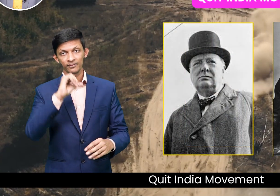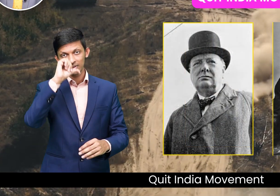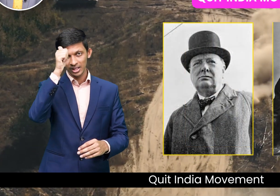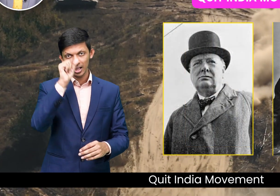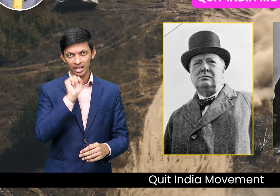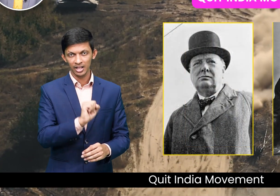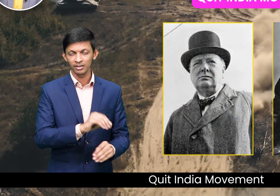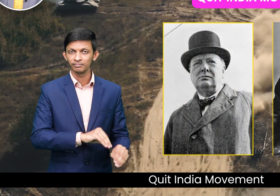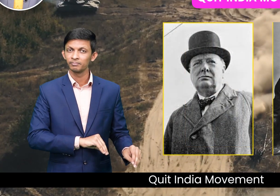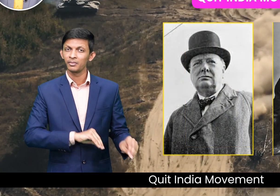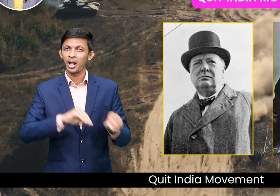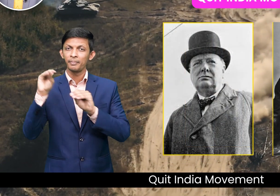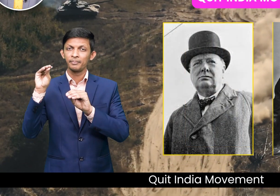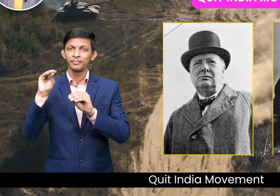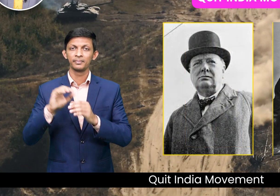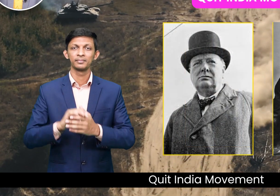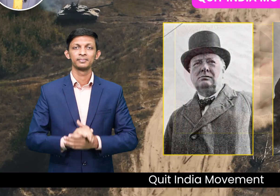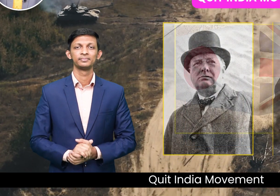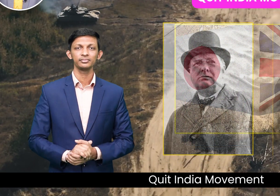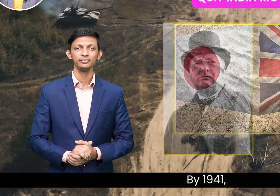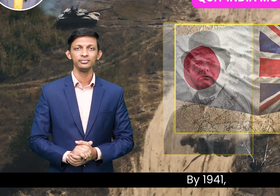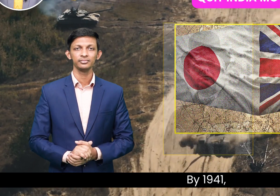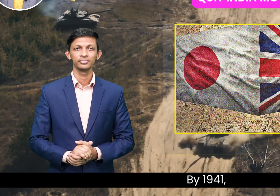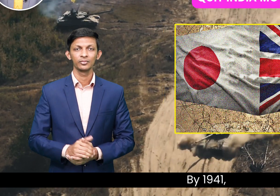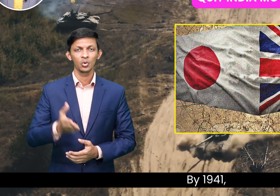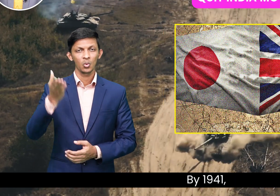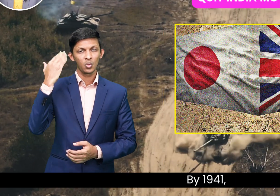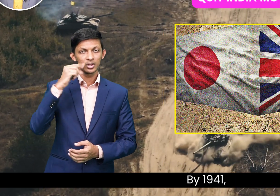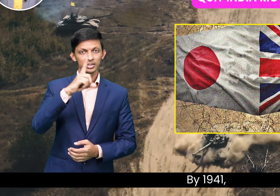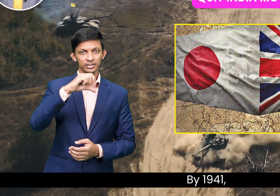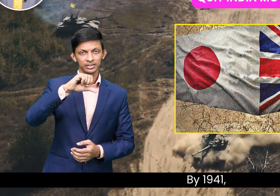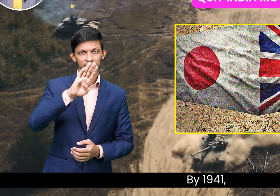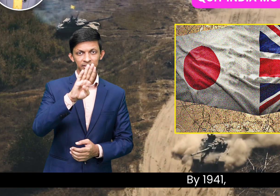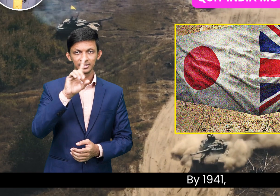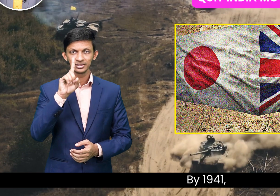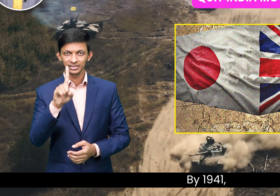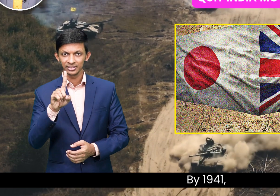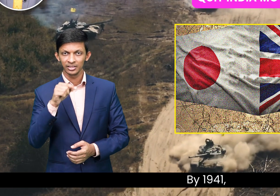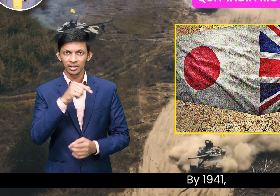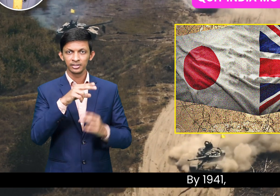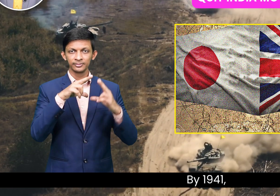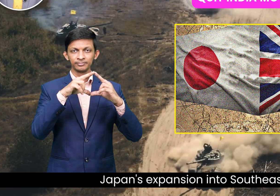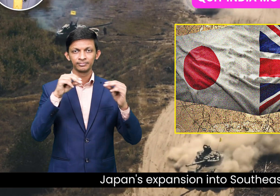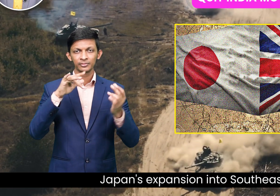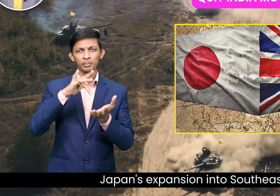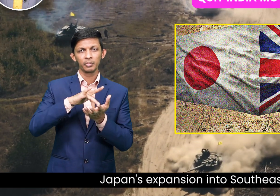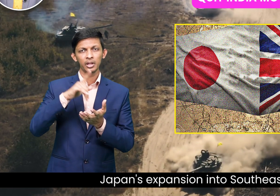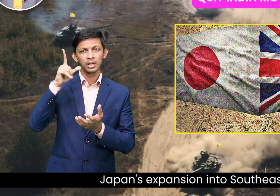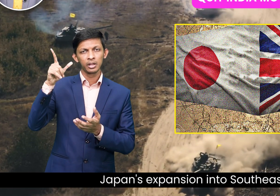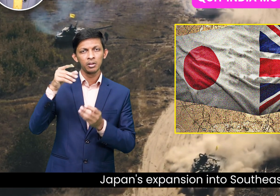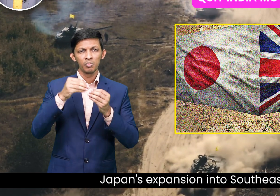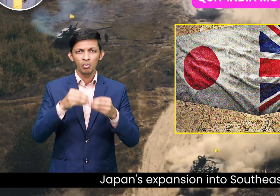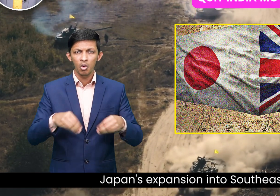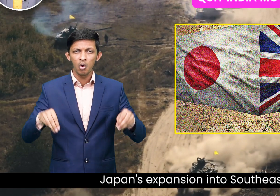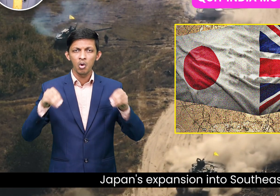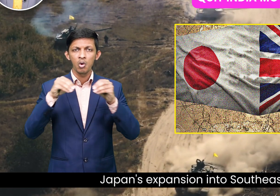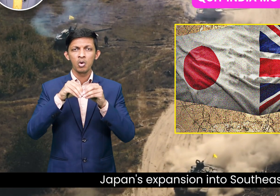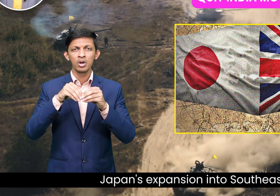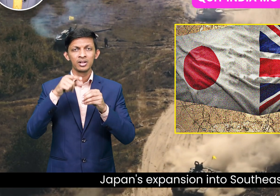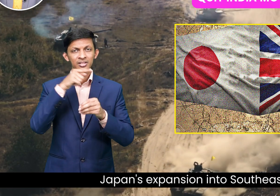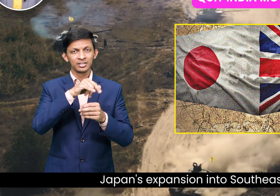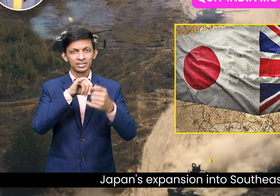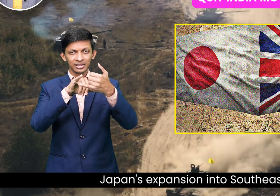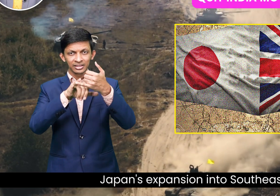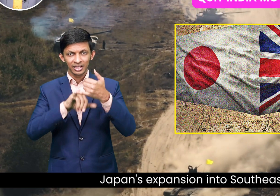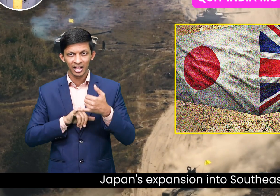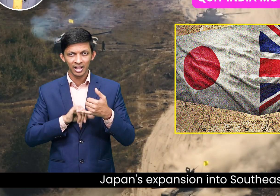Quit India movement. By 1941, Japan's expansion